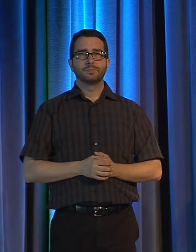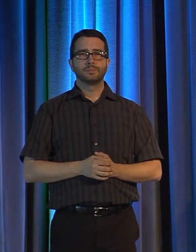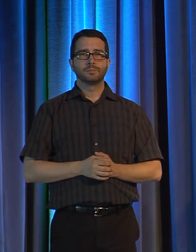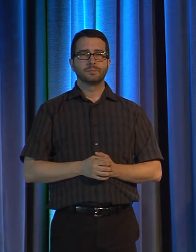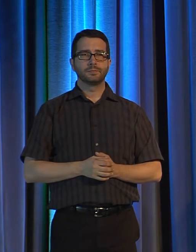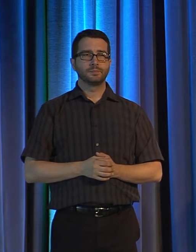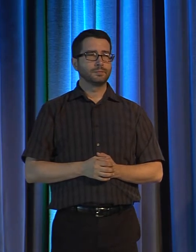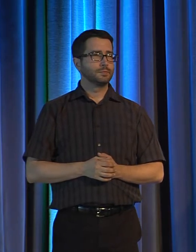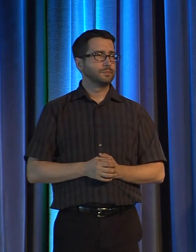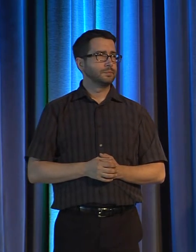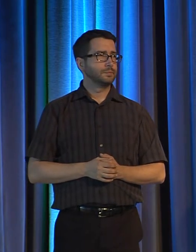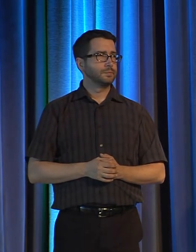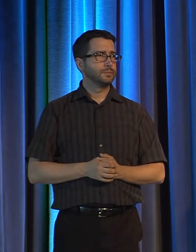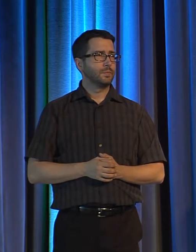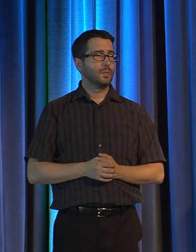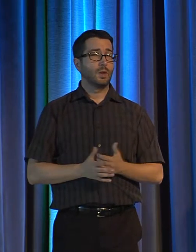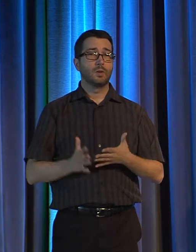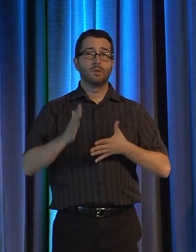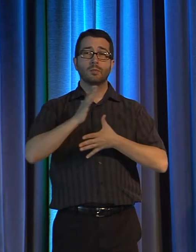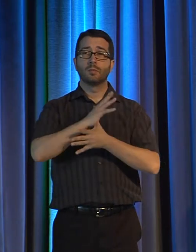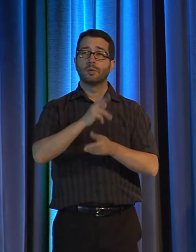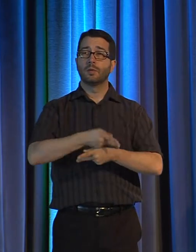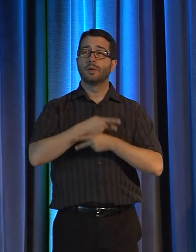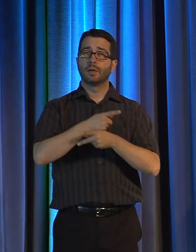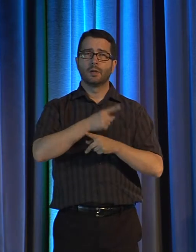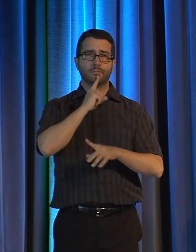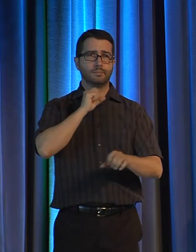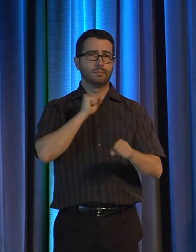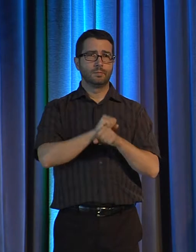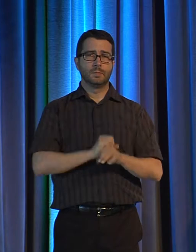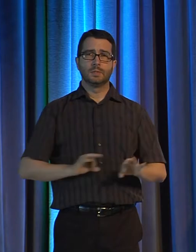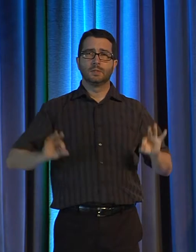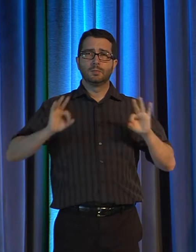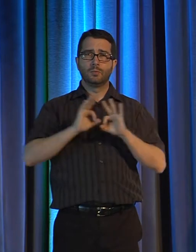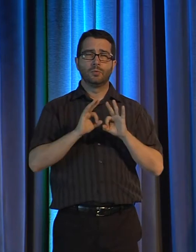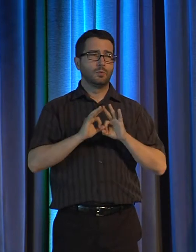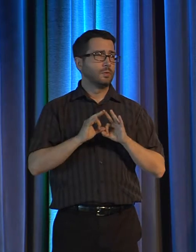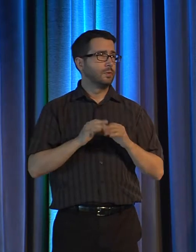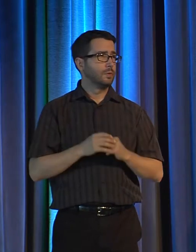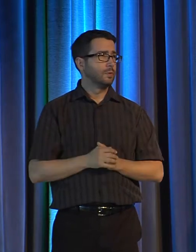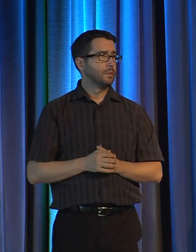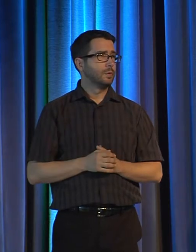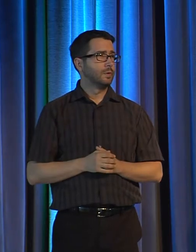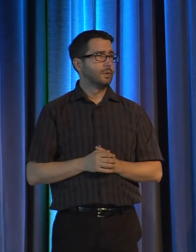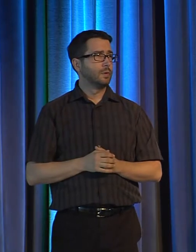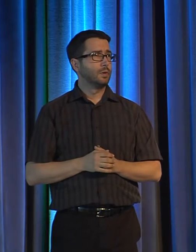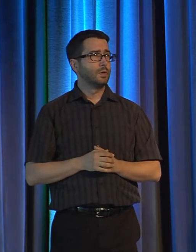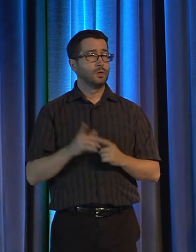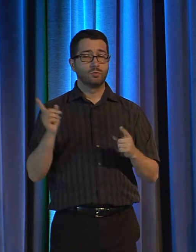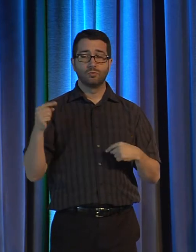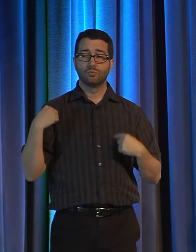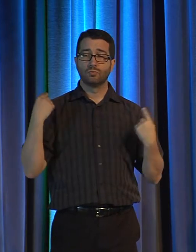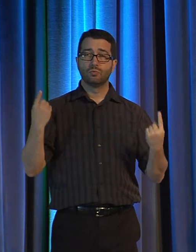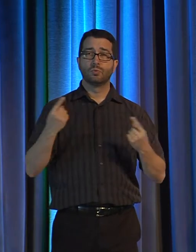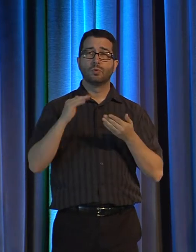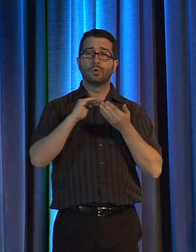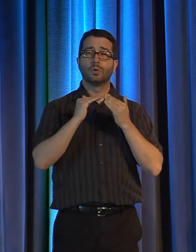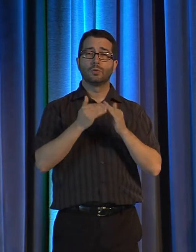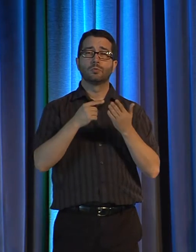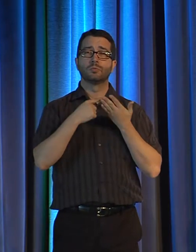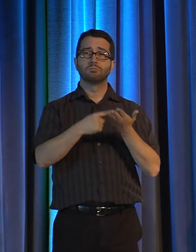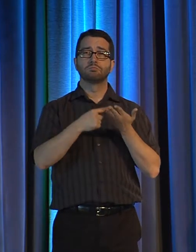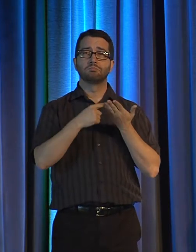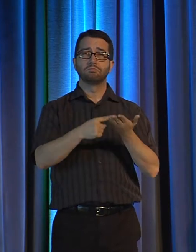need to emphasize how important primary care is. It is the gateway to the health system. So far, 20 community